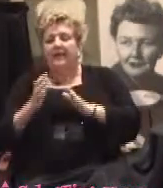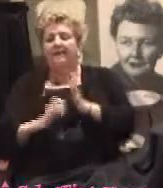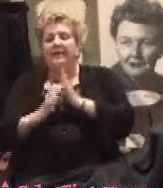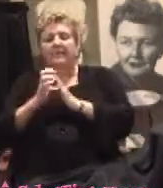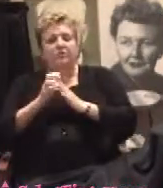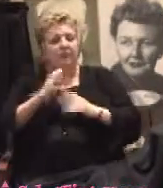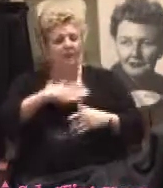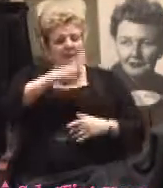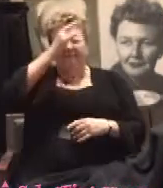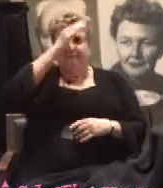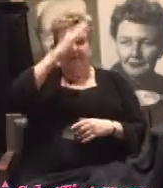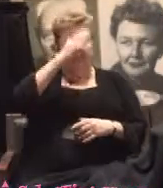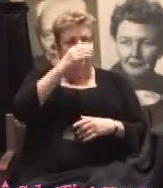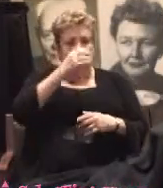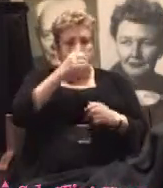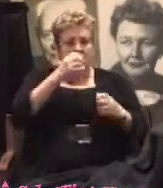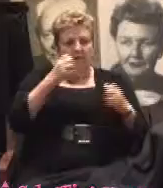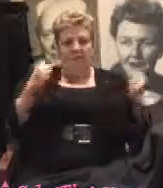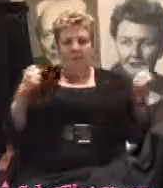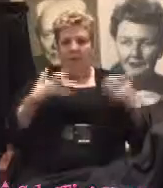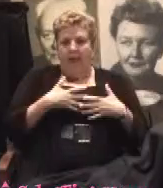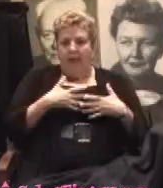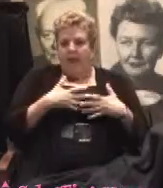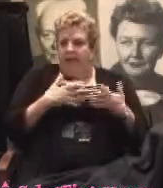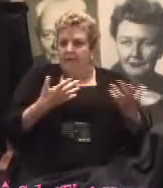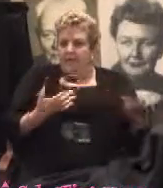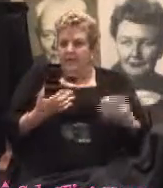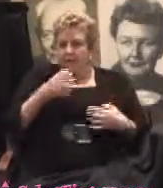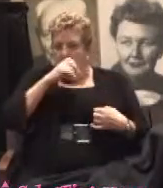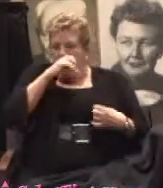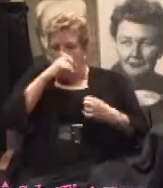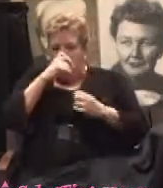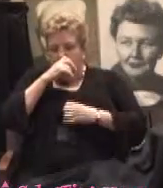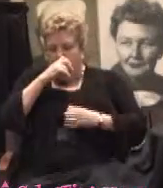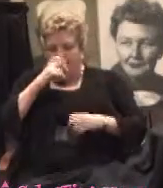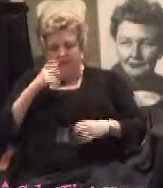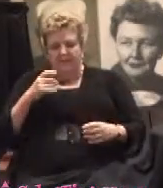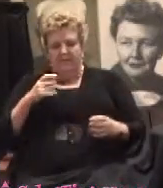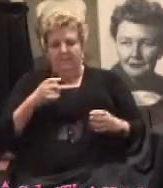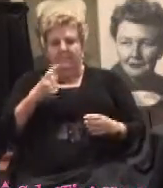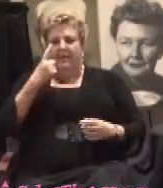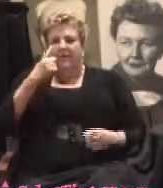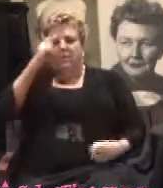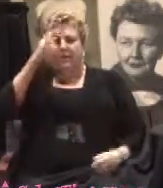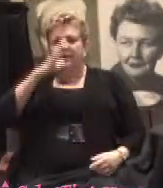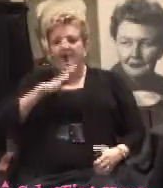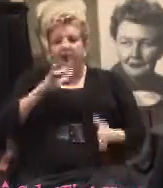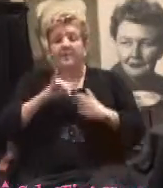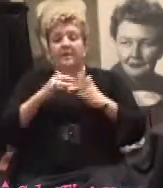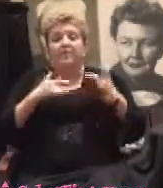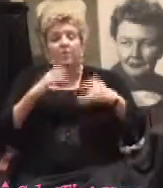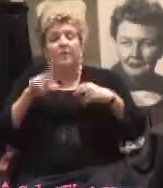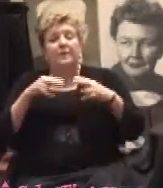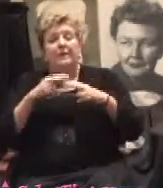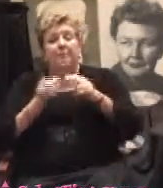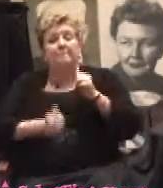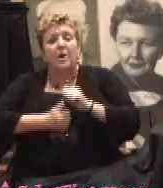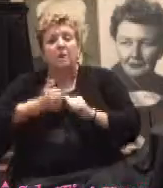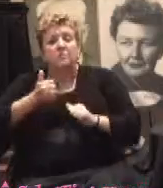fear. I've been in rehab for 30 days. I got an illegitimate daughter, and the one guy that they've been worrying about for months just showed up